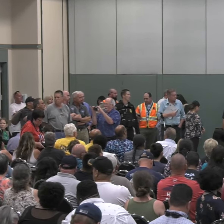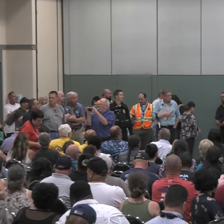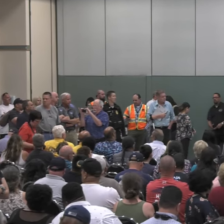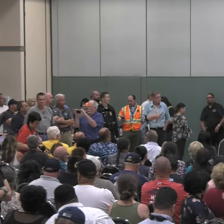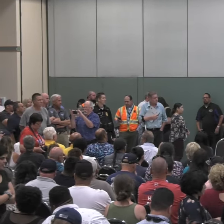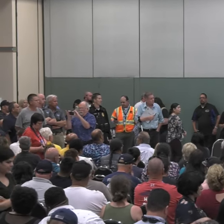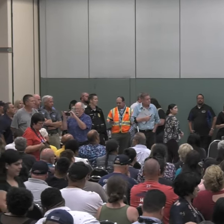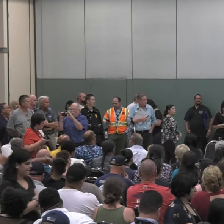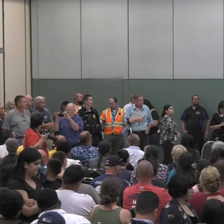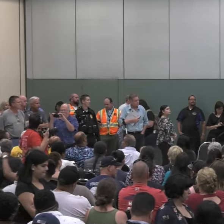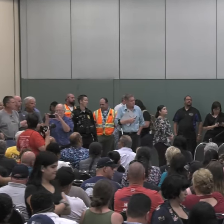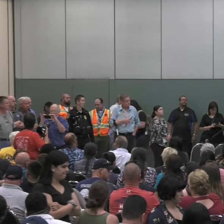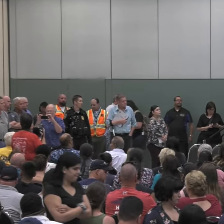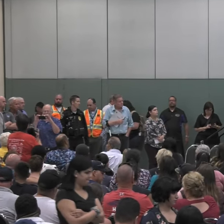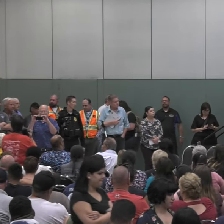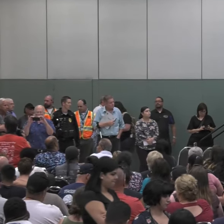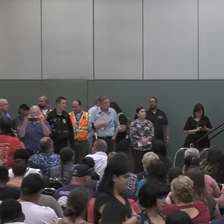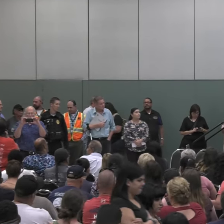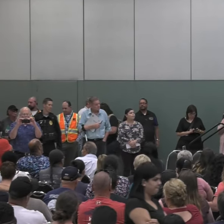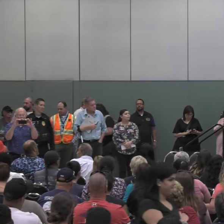So Chief McLaughlin will be answering that for you.